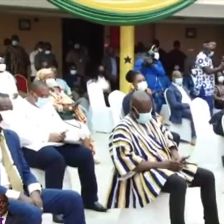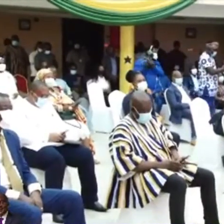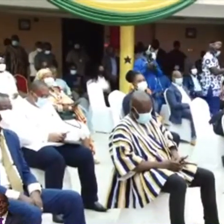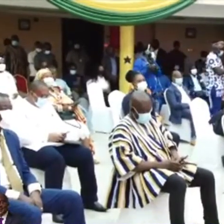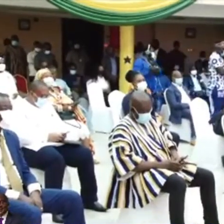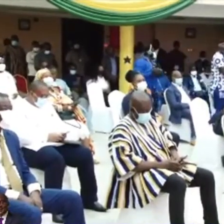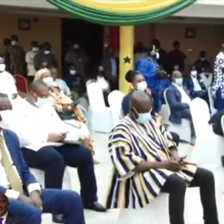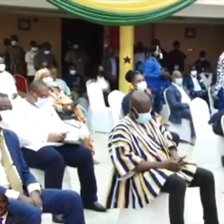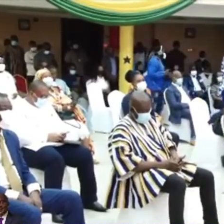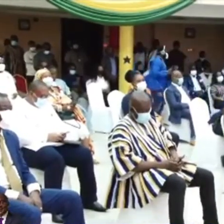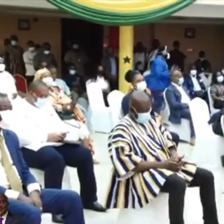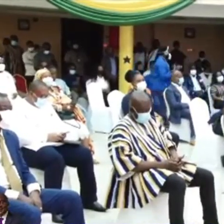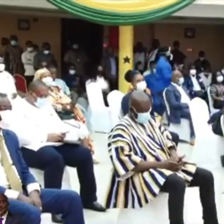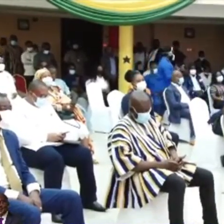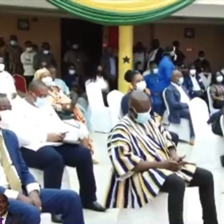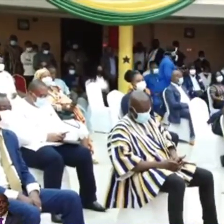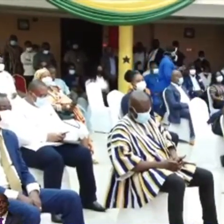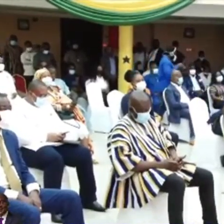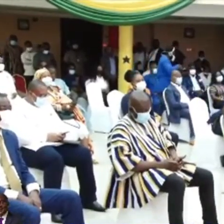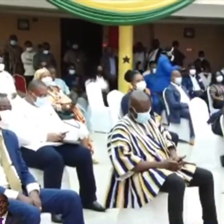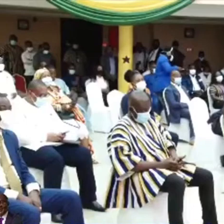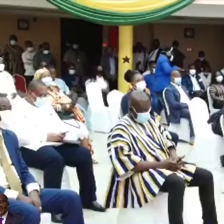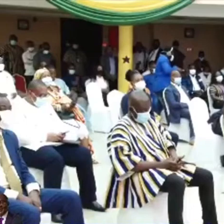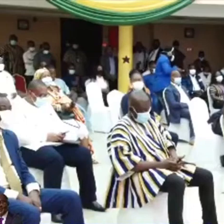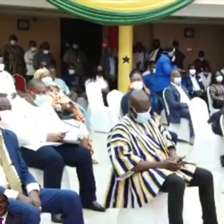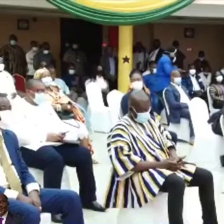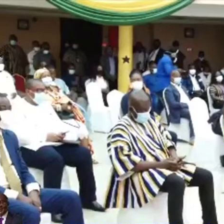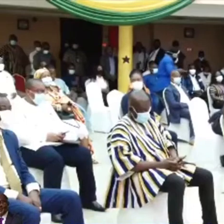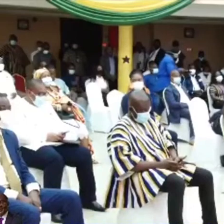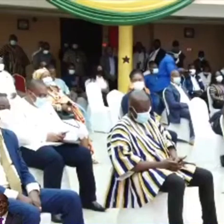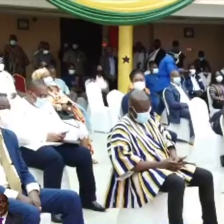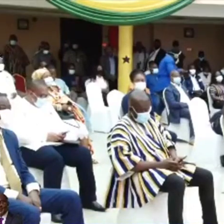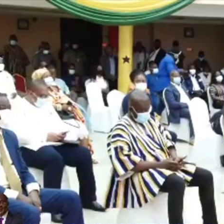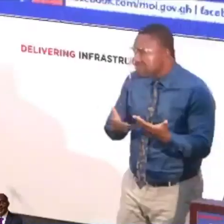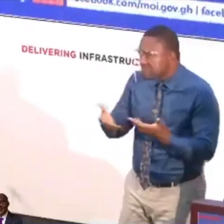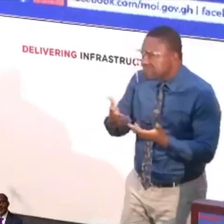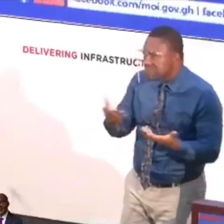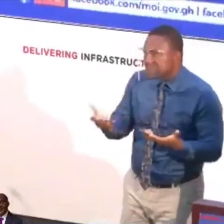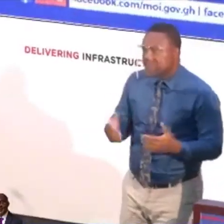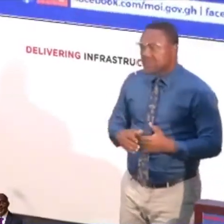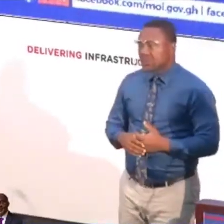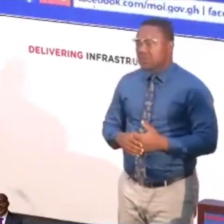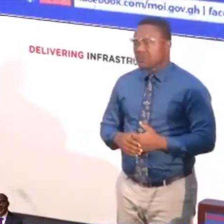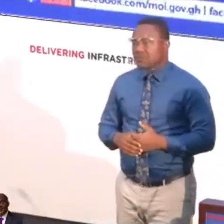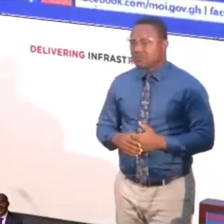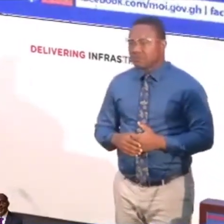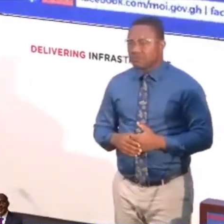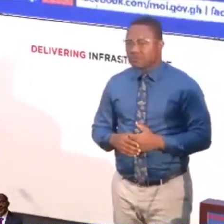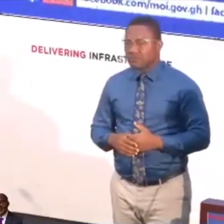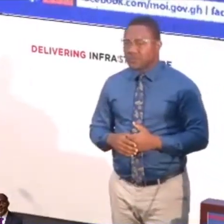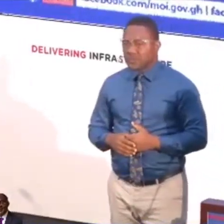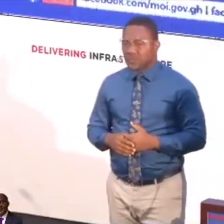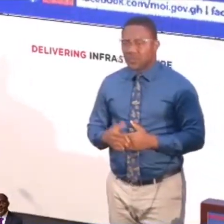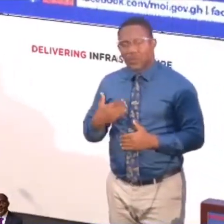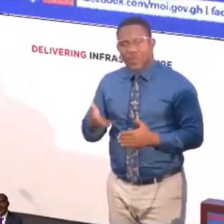to maybe allow for some interactions. Ours is a government of accountability